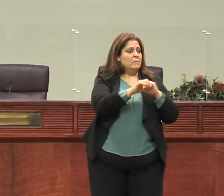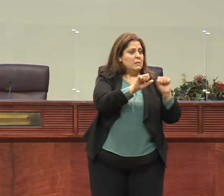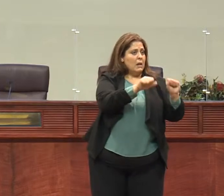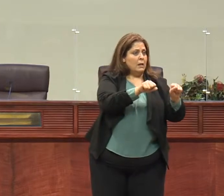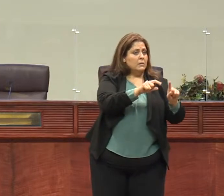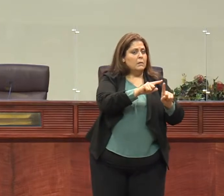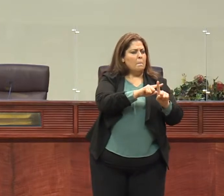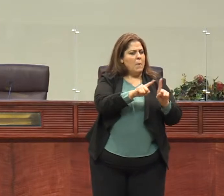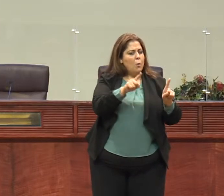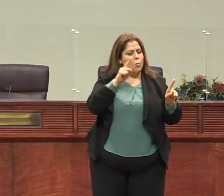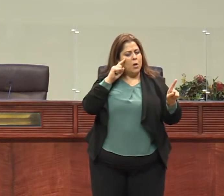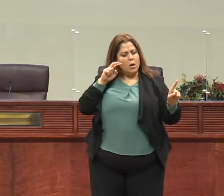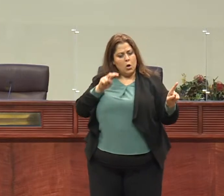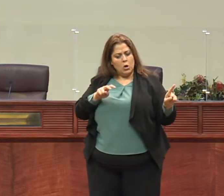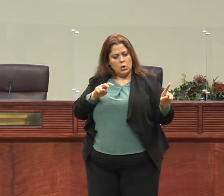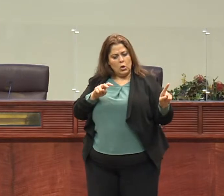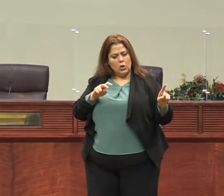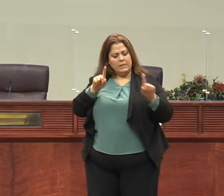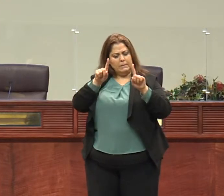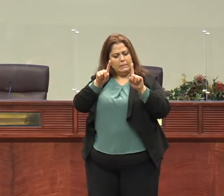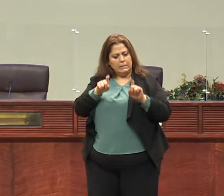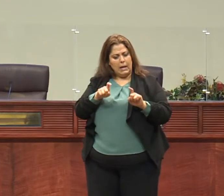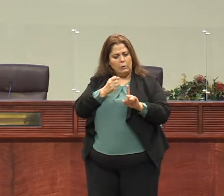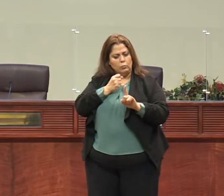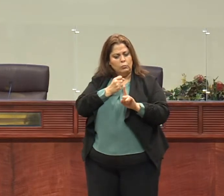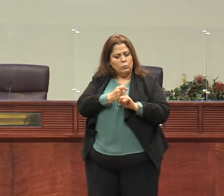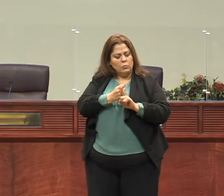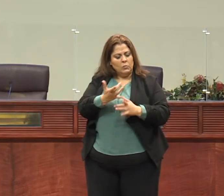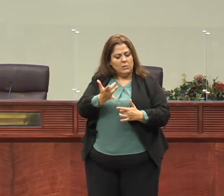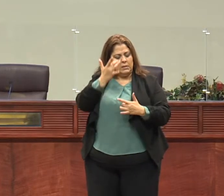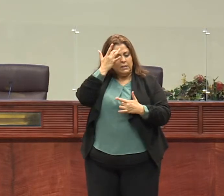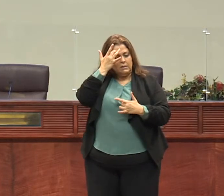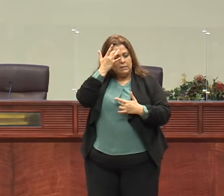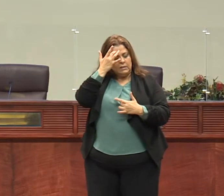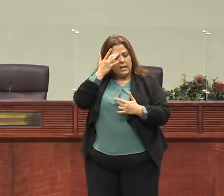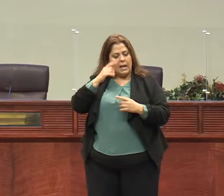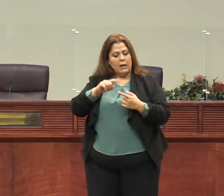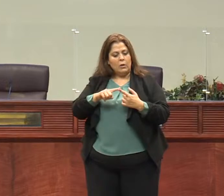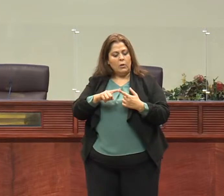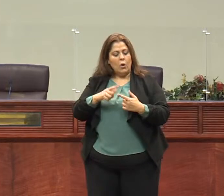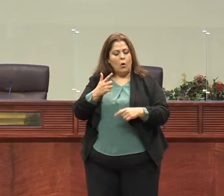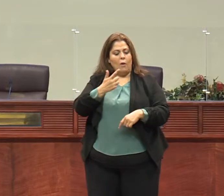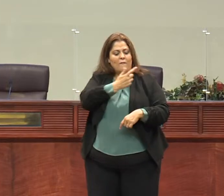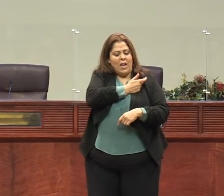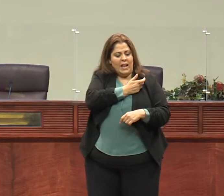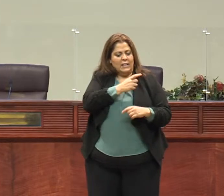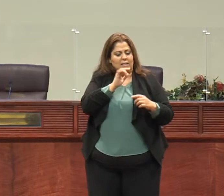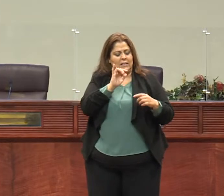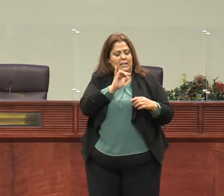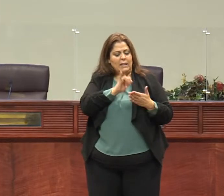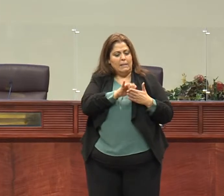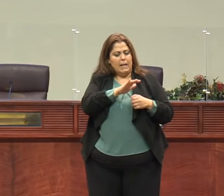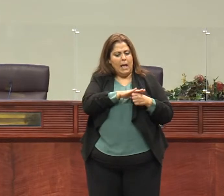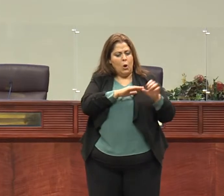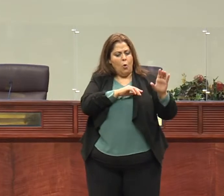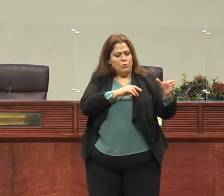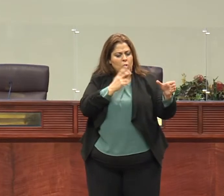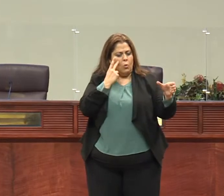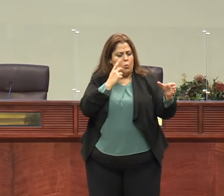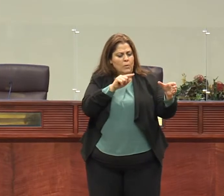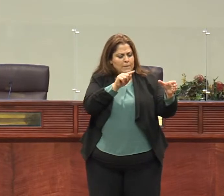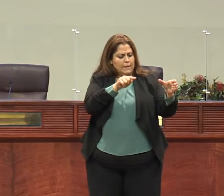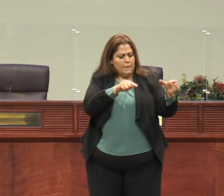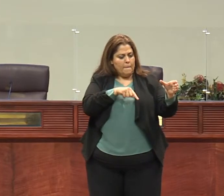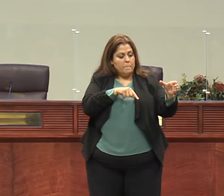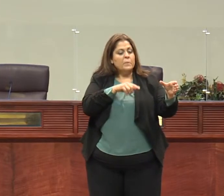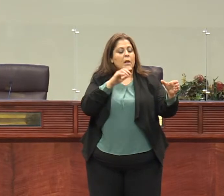that the individuals who have been tested or who have been given the vaccine at that location, that it has served all